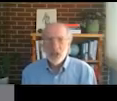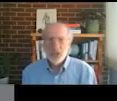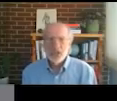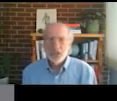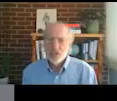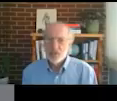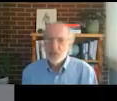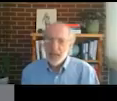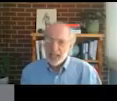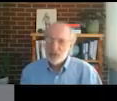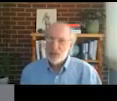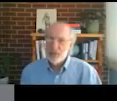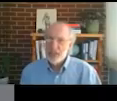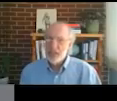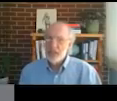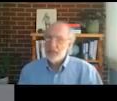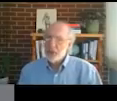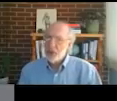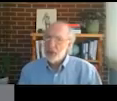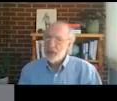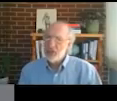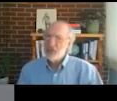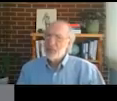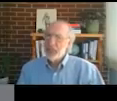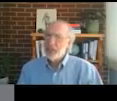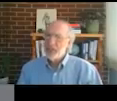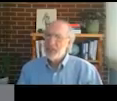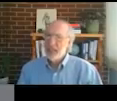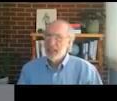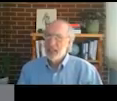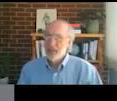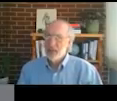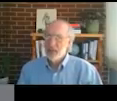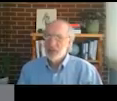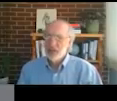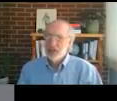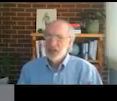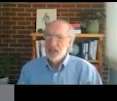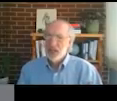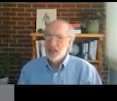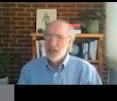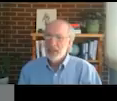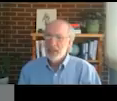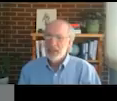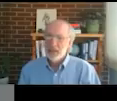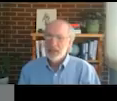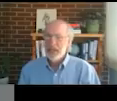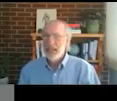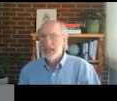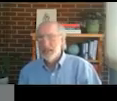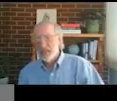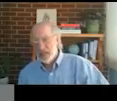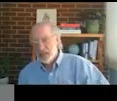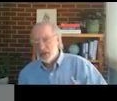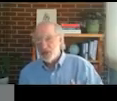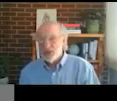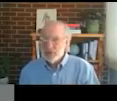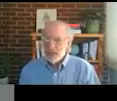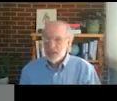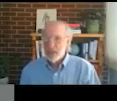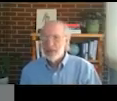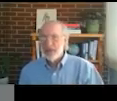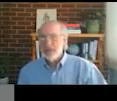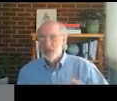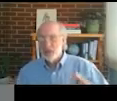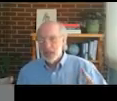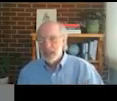may not actually be a fluent speaker in sign language. as a teacher, you may